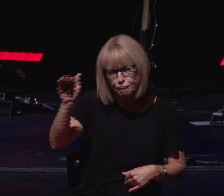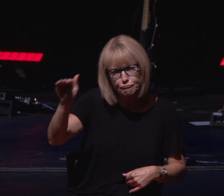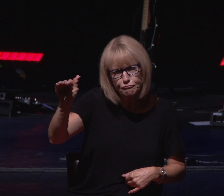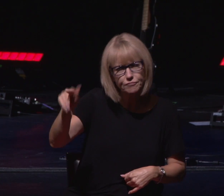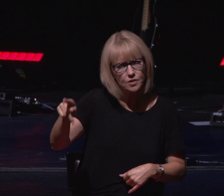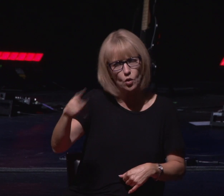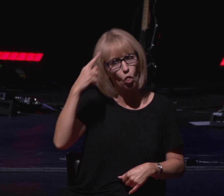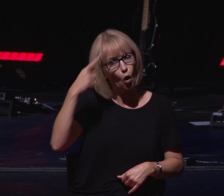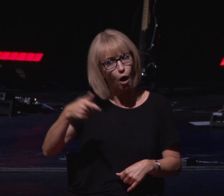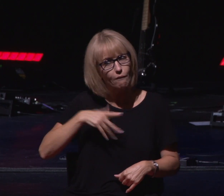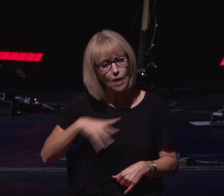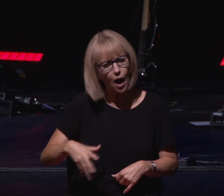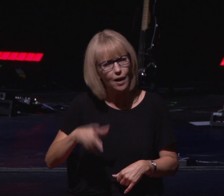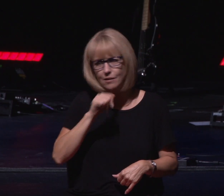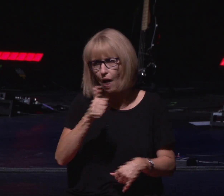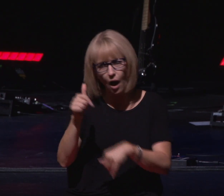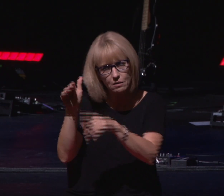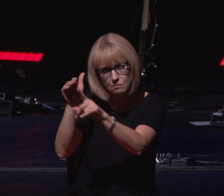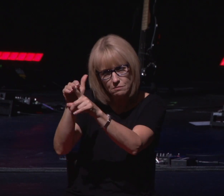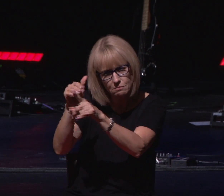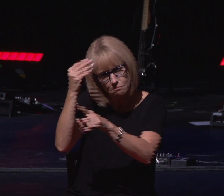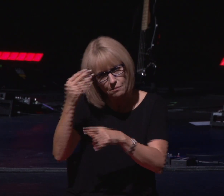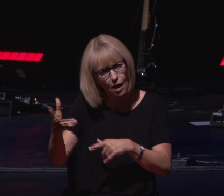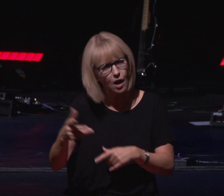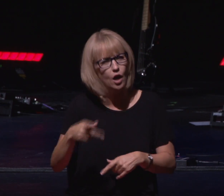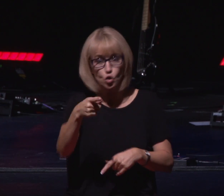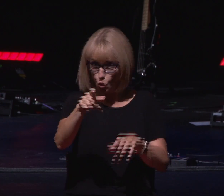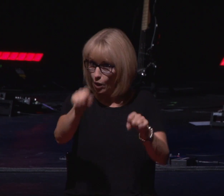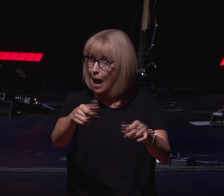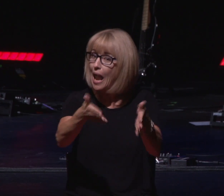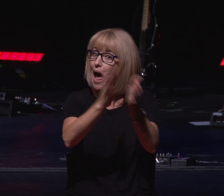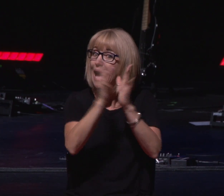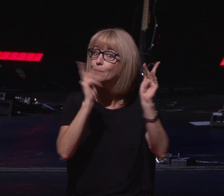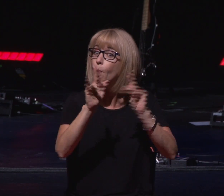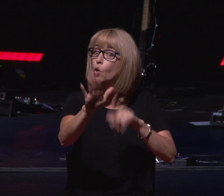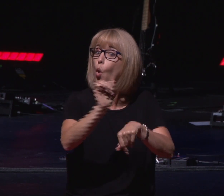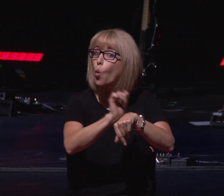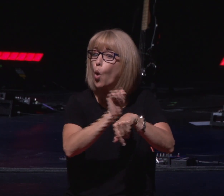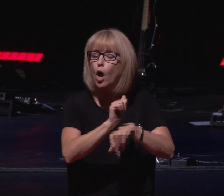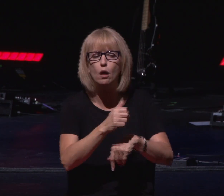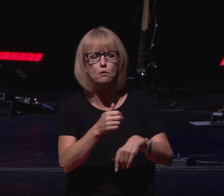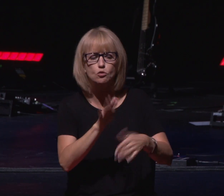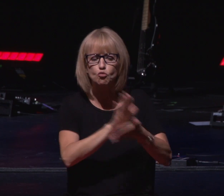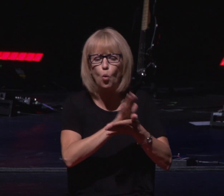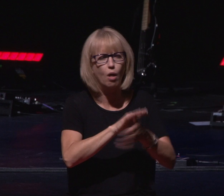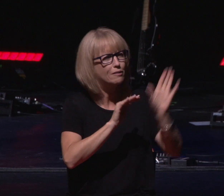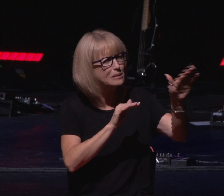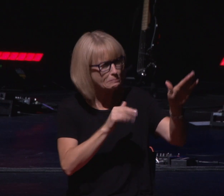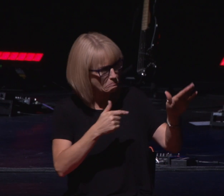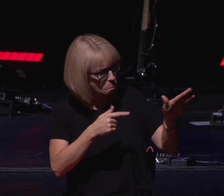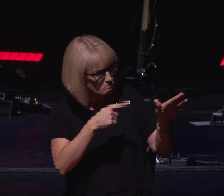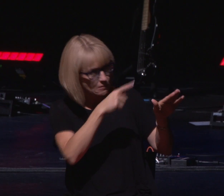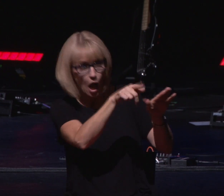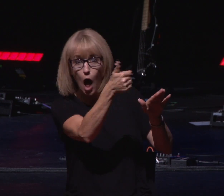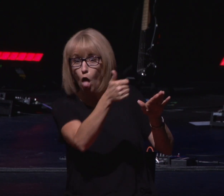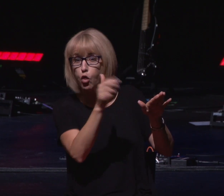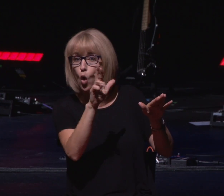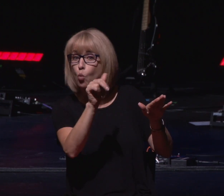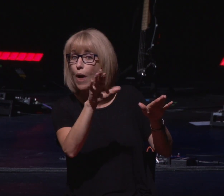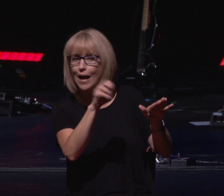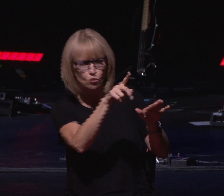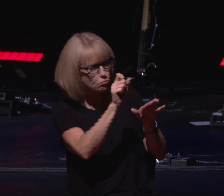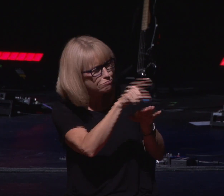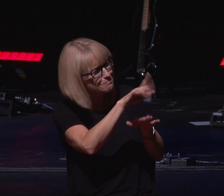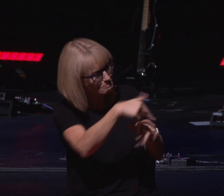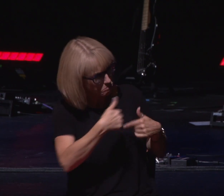area around you at work, and say, hey, how do you think I'm doing in this area of prejudice and racism? How do I come across? And you'd be surprised some of the